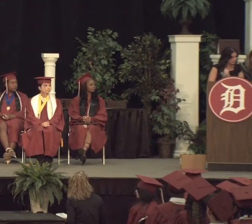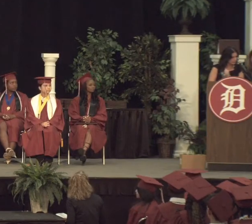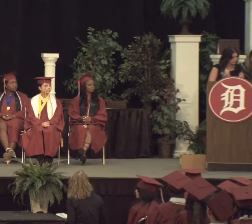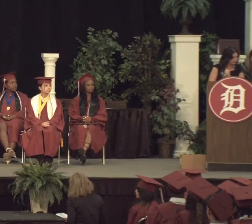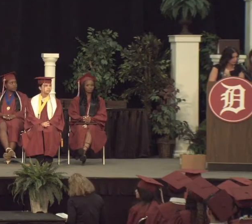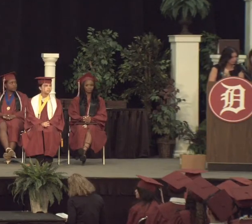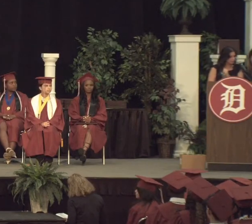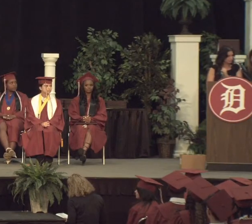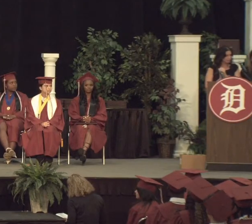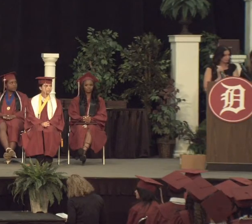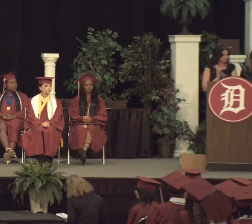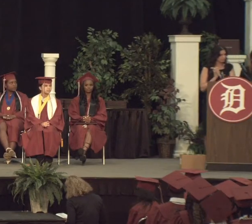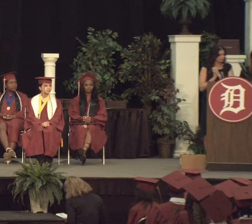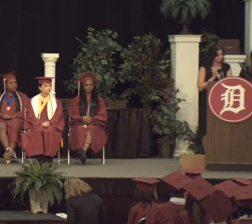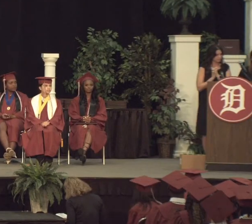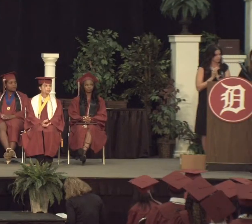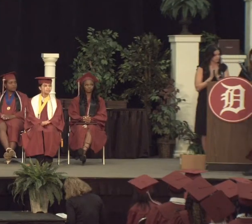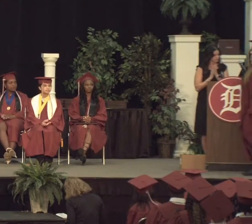Leona Berto.